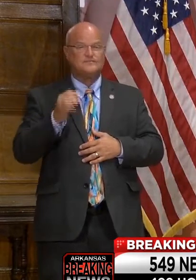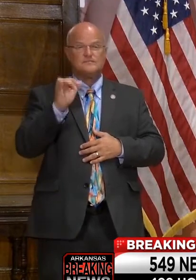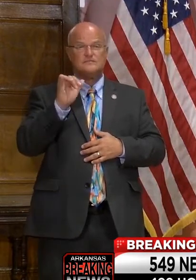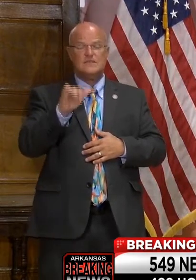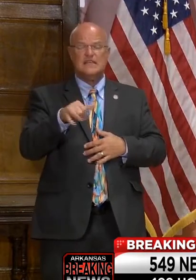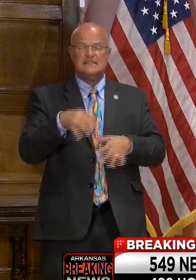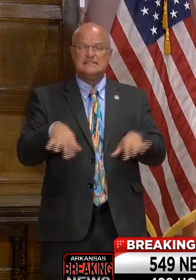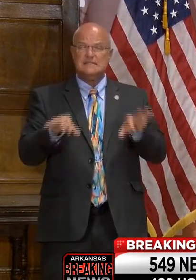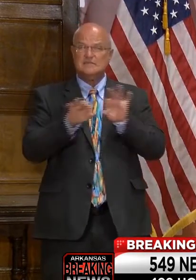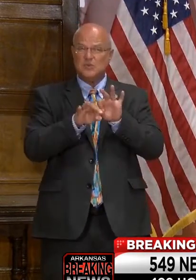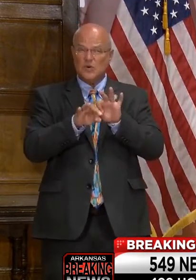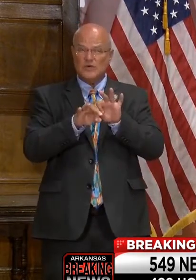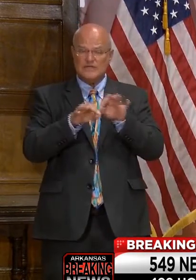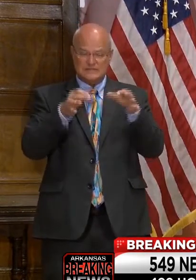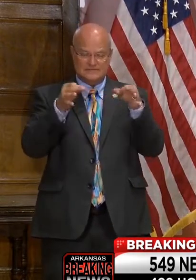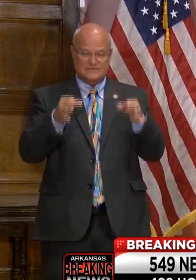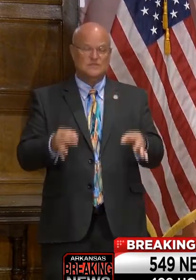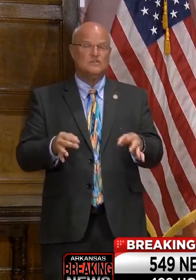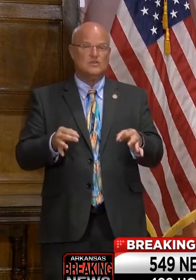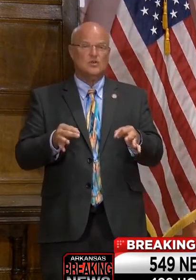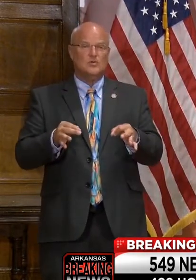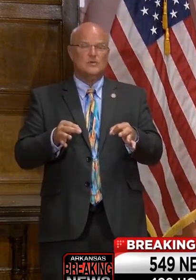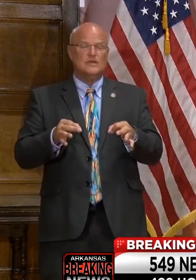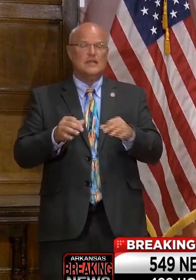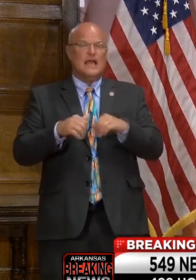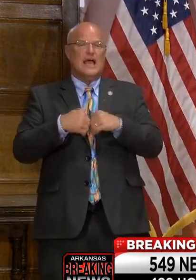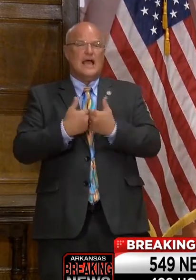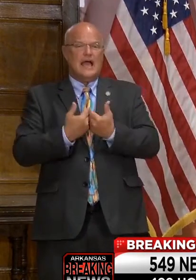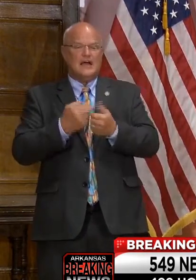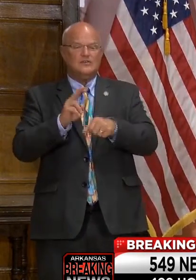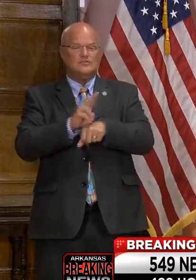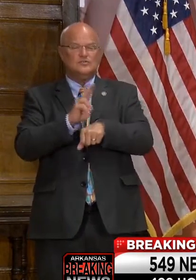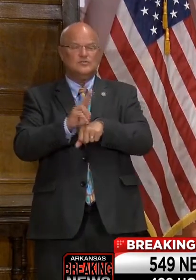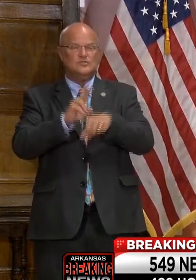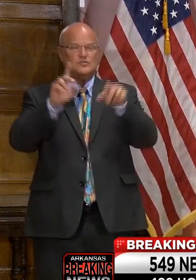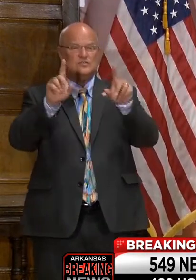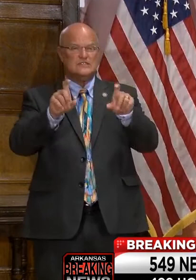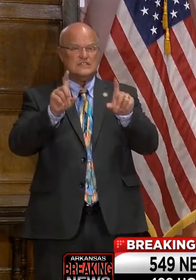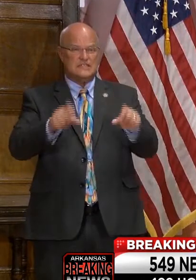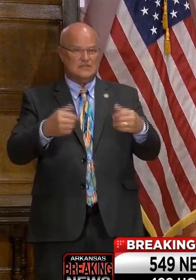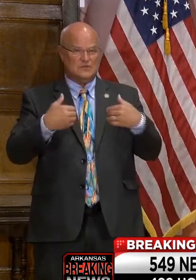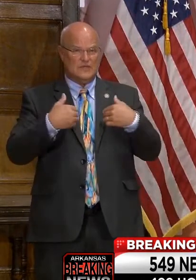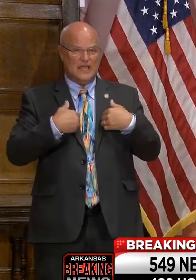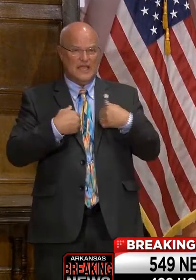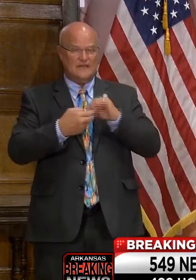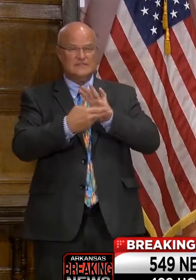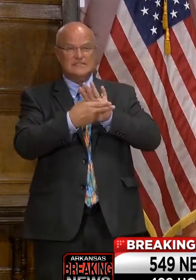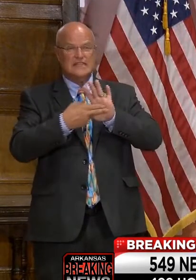very important in determining how to use the tests that we have to